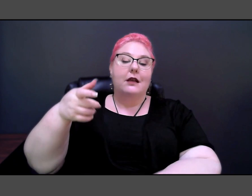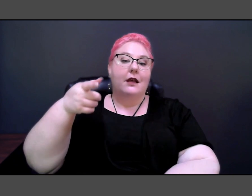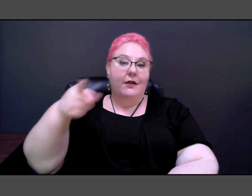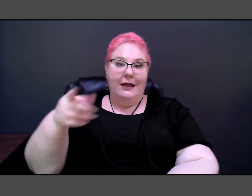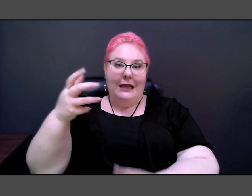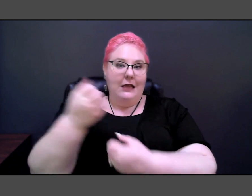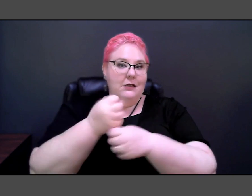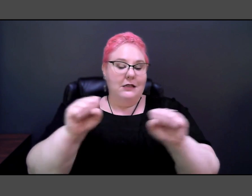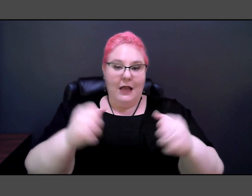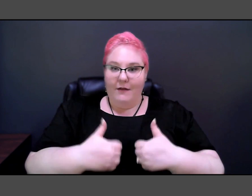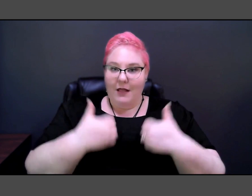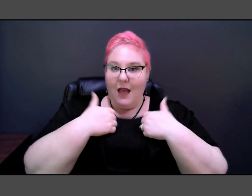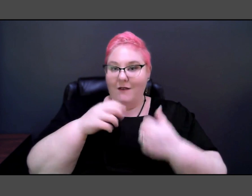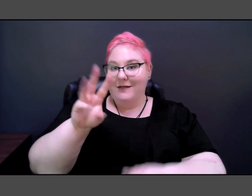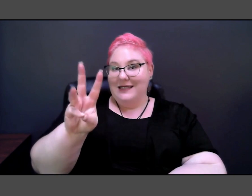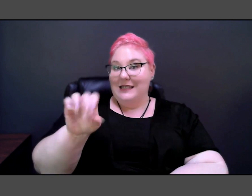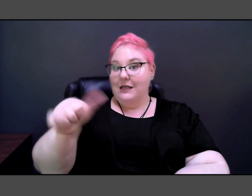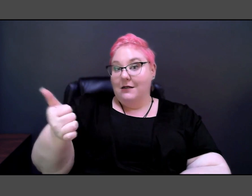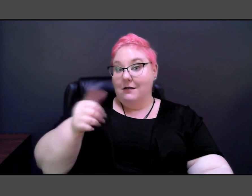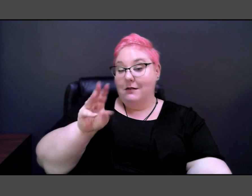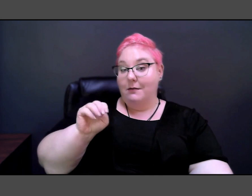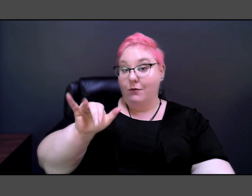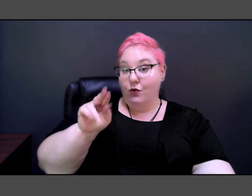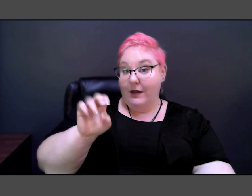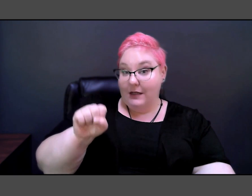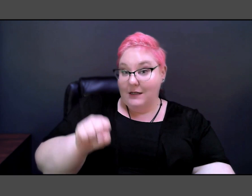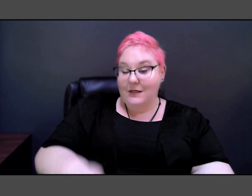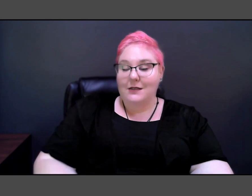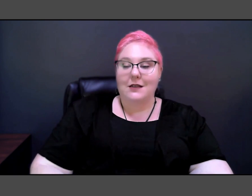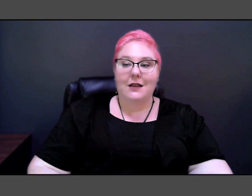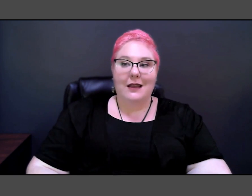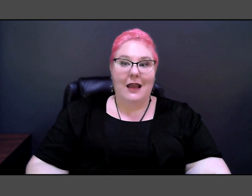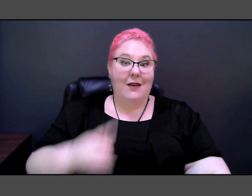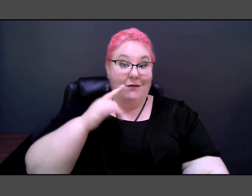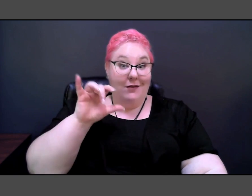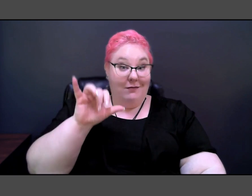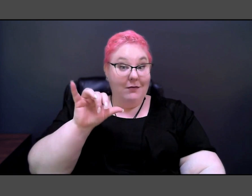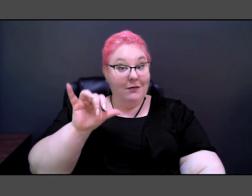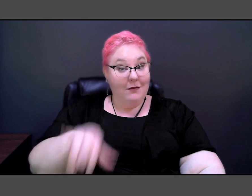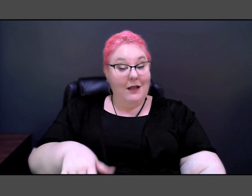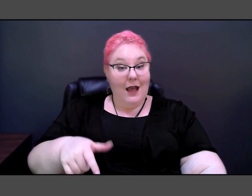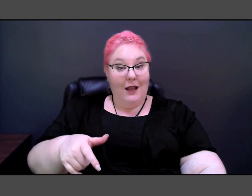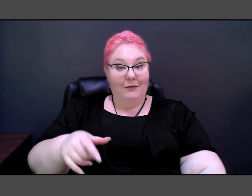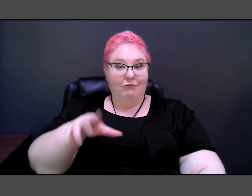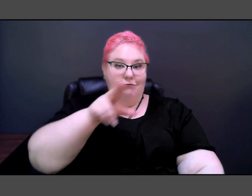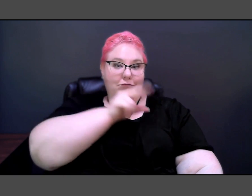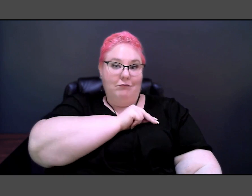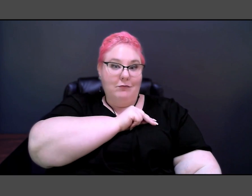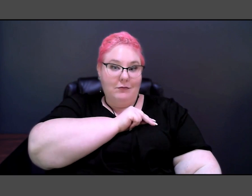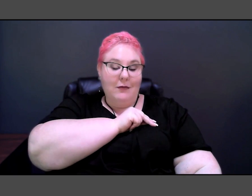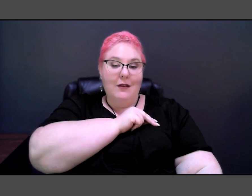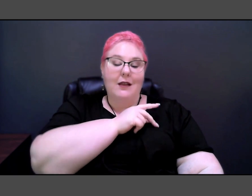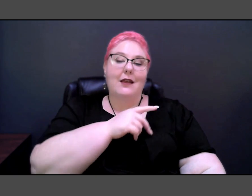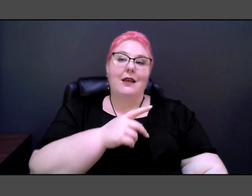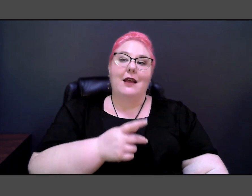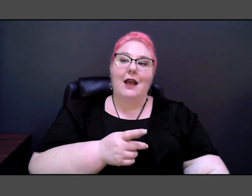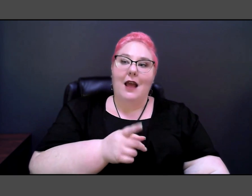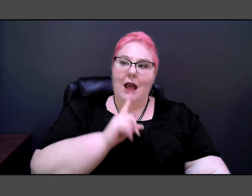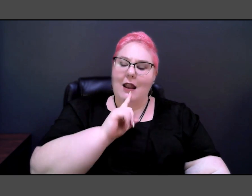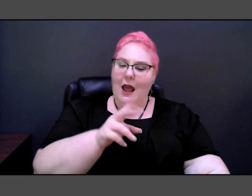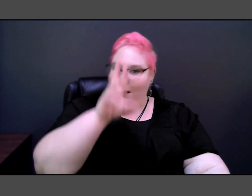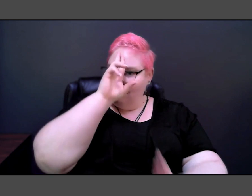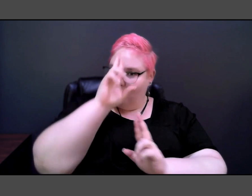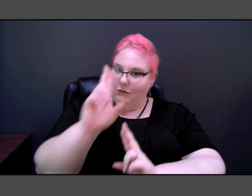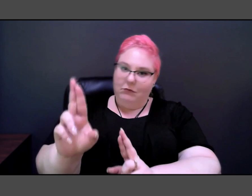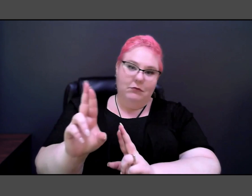Marines, and to earn that medal. And so I have deep respect for the people who serve